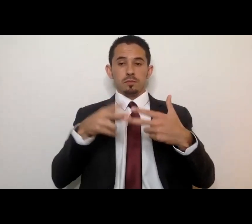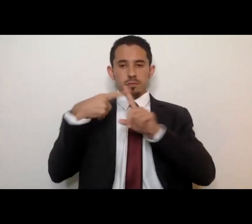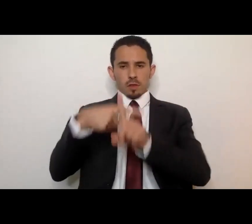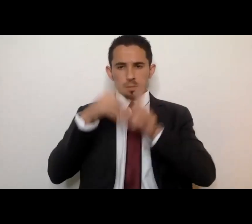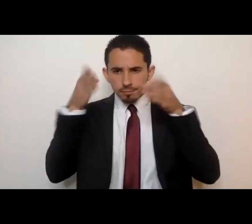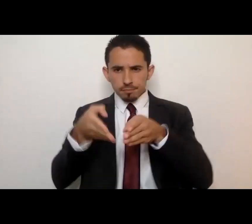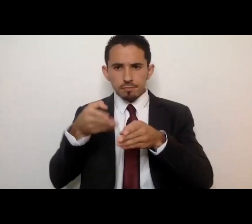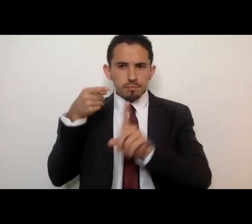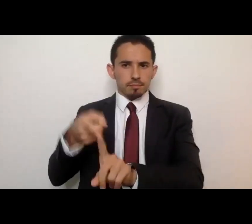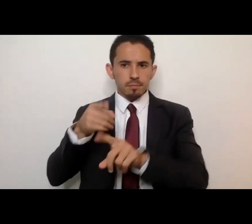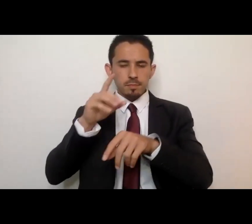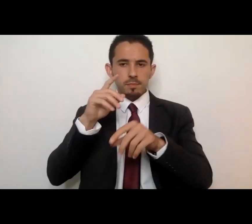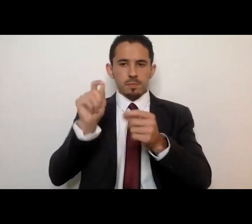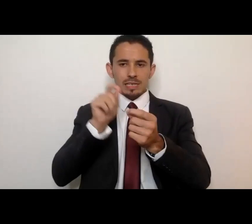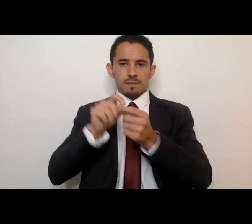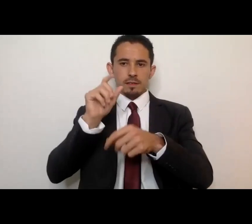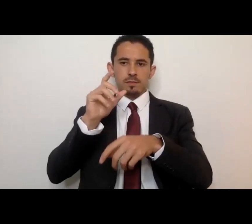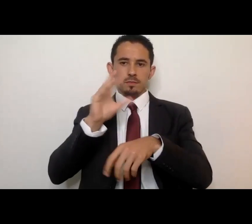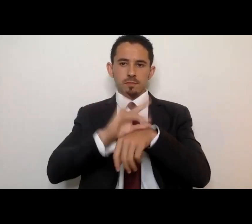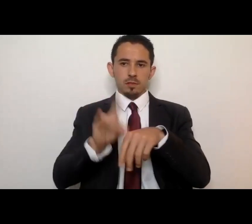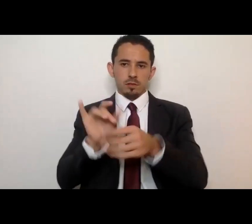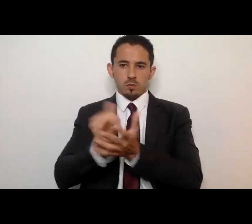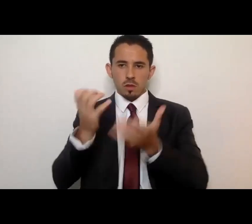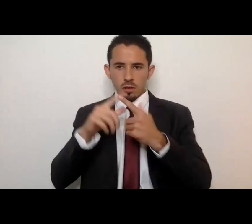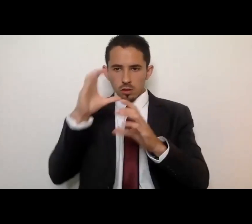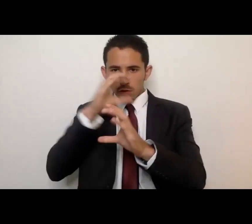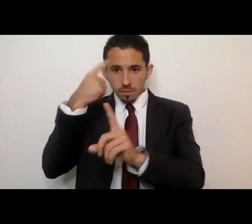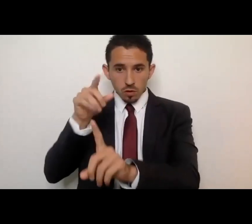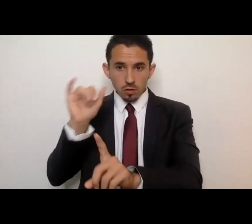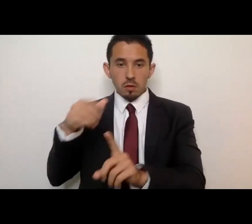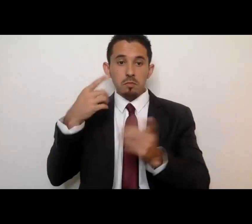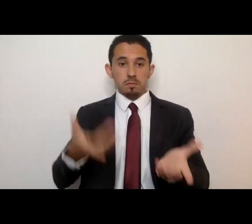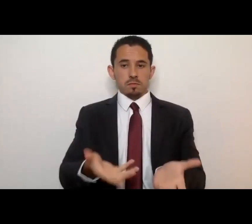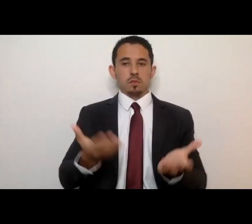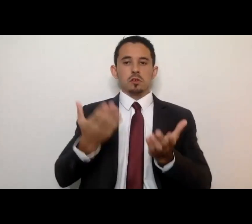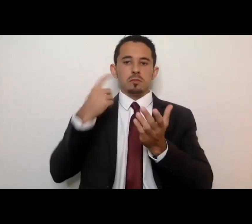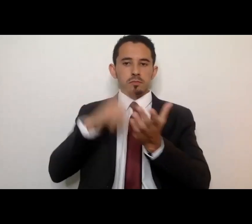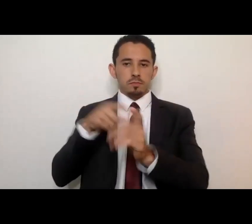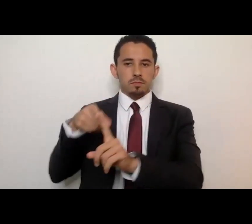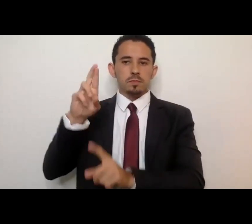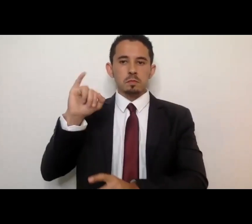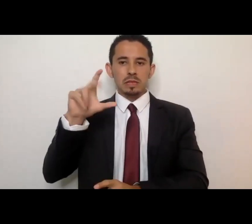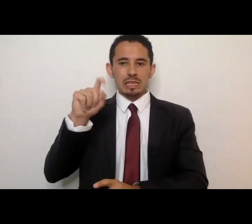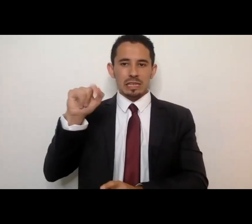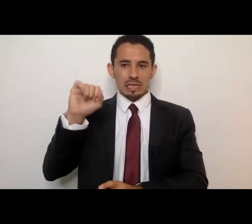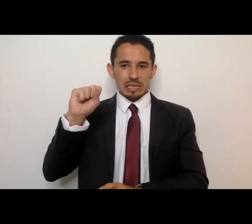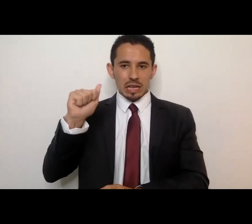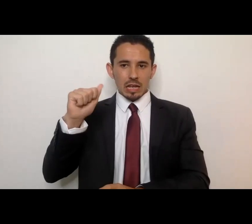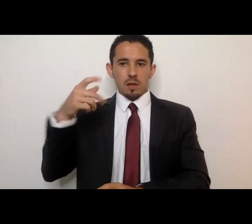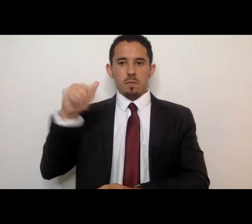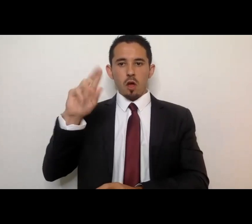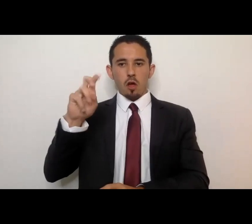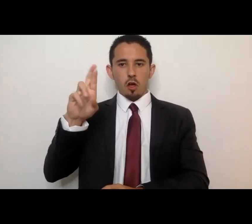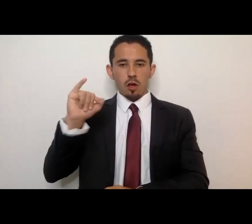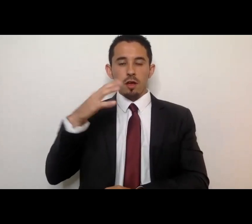The second and third primers were focused specifically on the particular bacteria that we were looking for. So